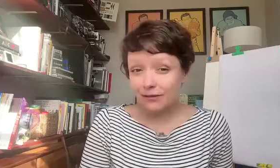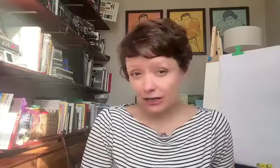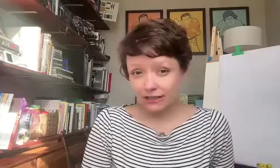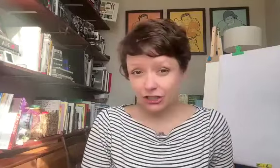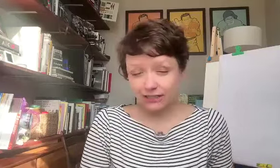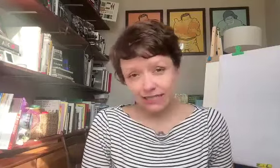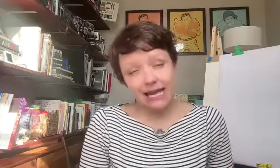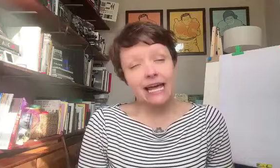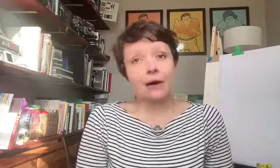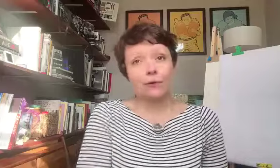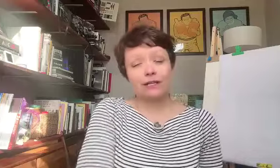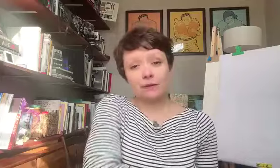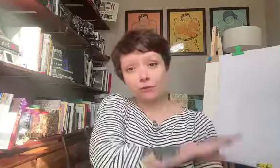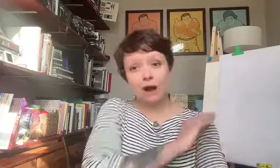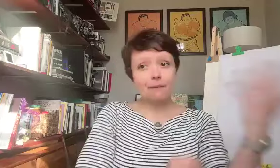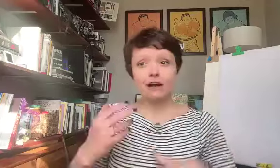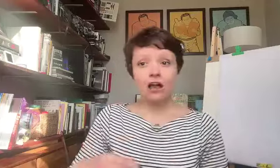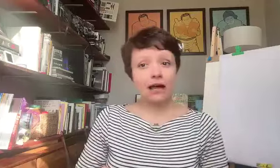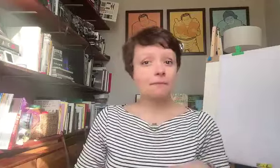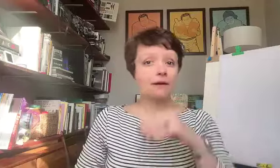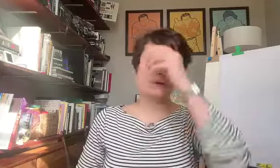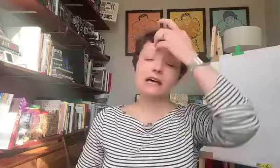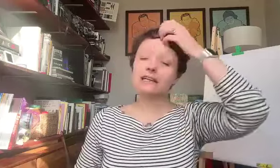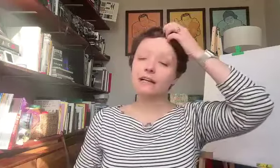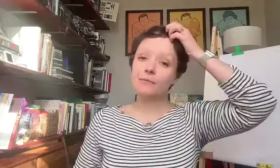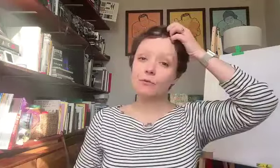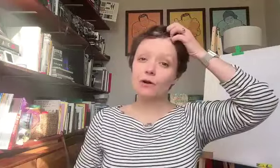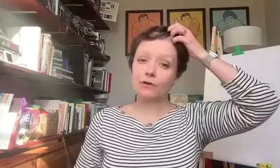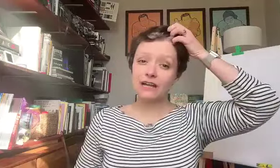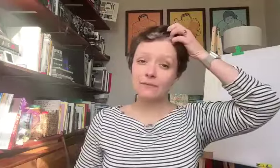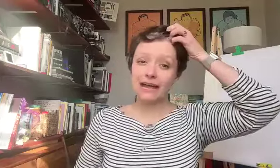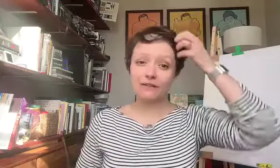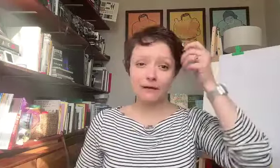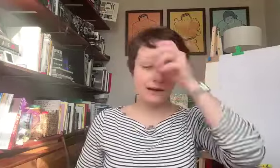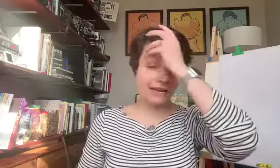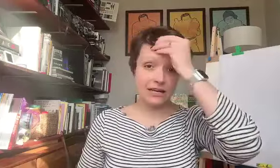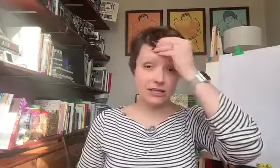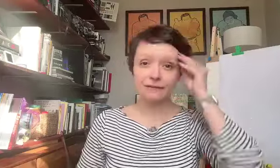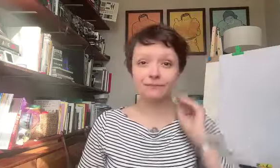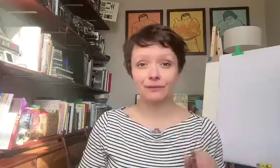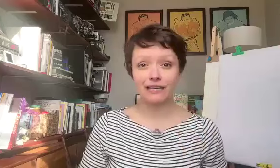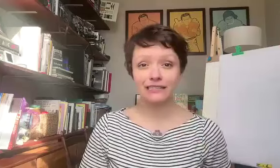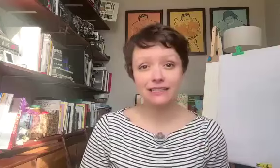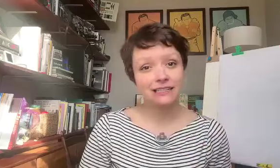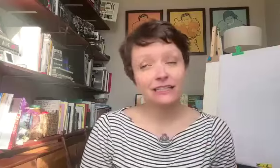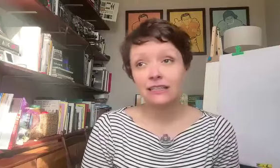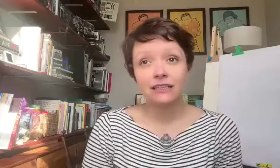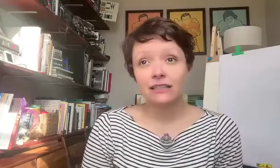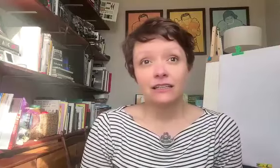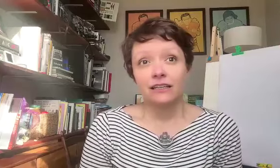about transitions, and we're going to be wrapping it all up with a little bit more focus on behavior modification because,